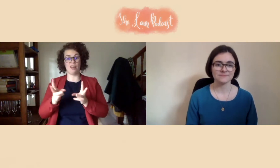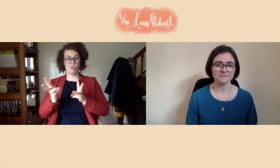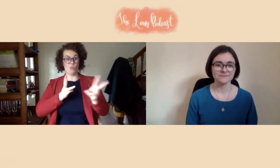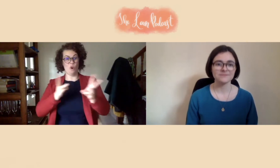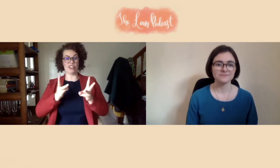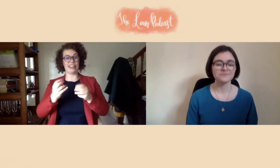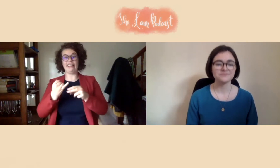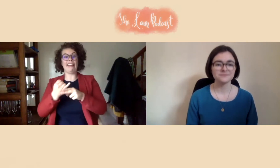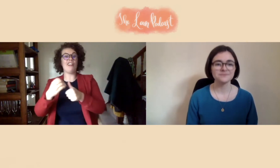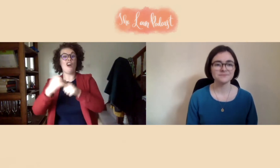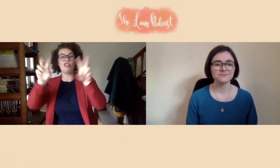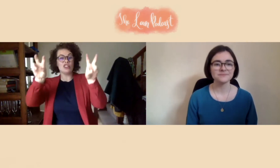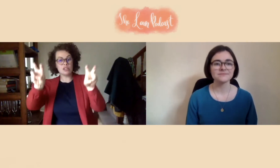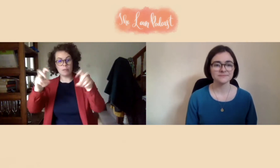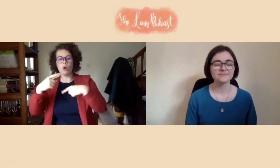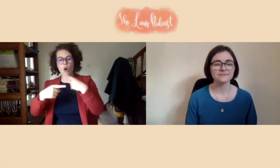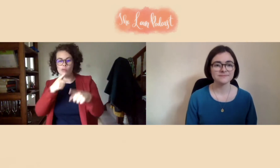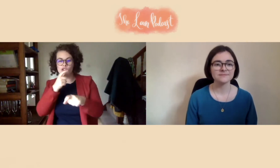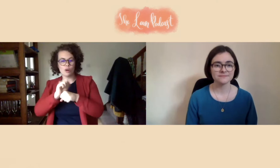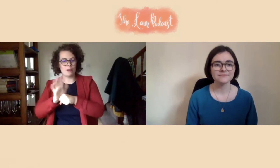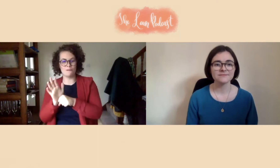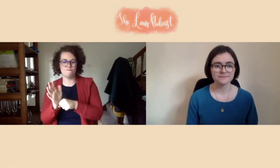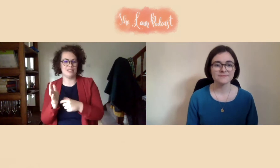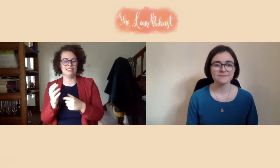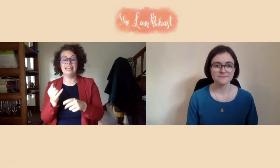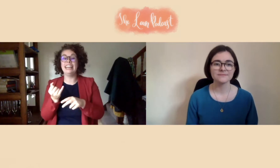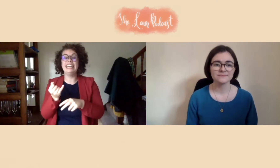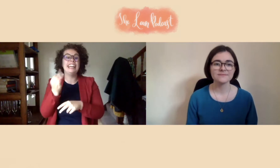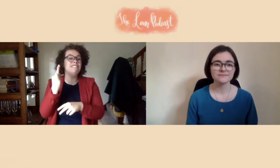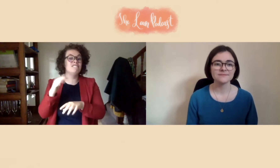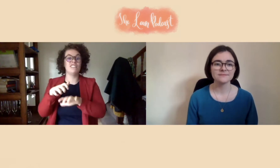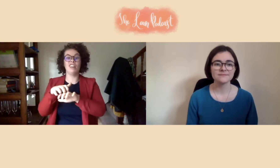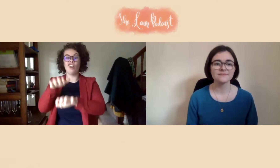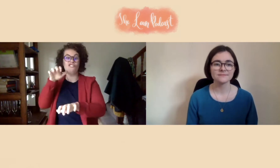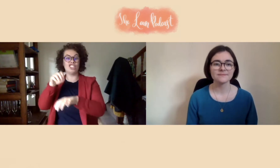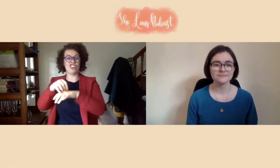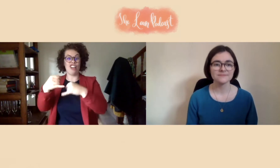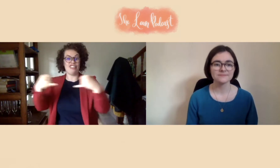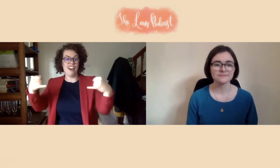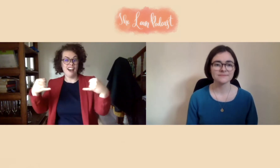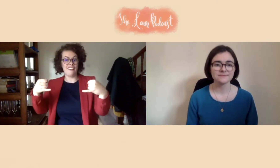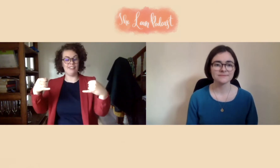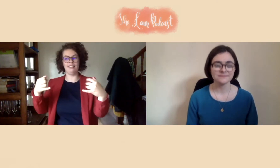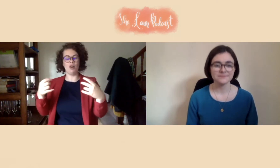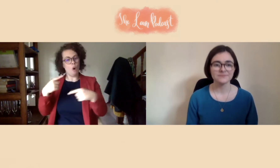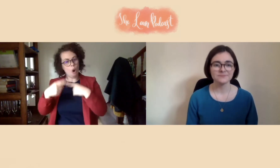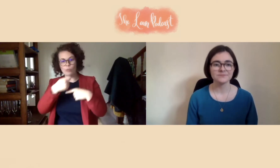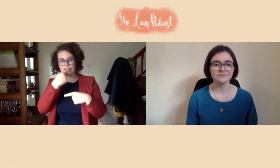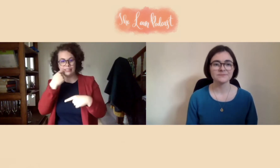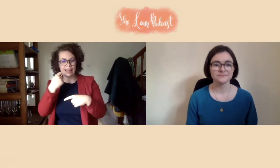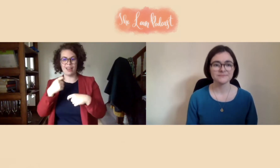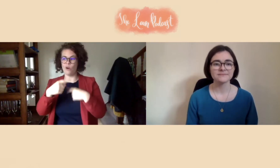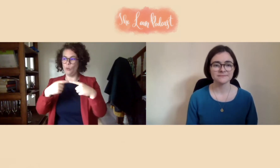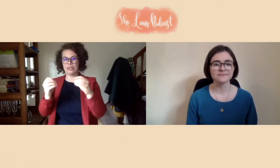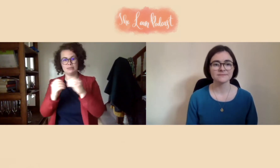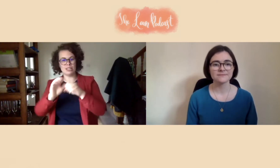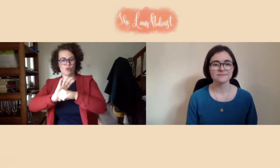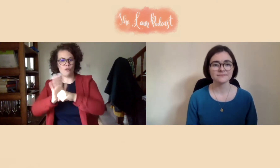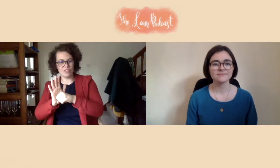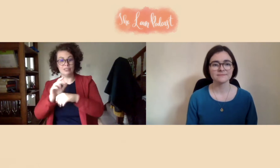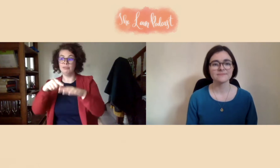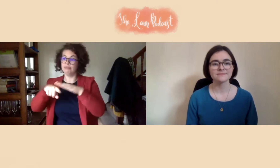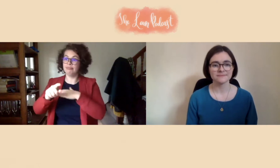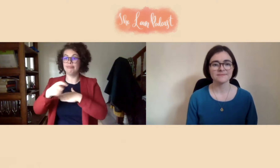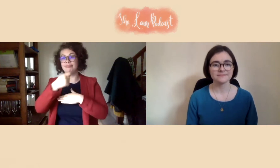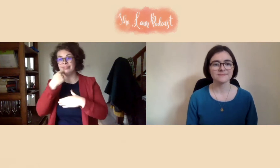start a conference in your home from your home studio and the first thing they say is, oh well, because of COVID here we are, and it's